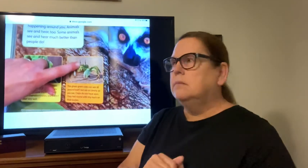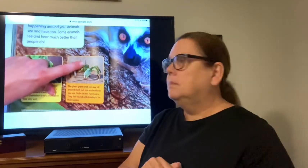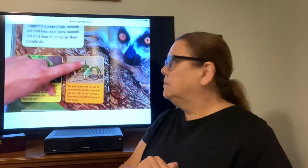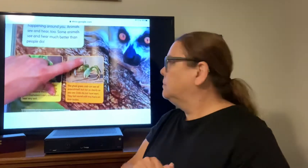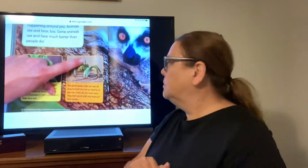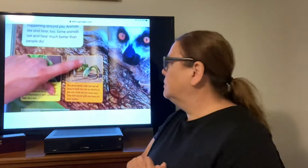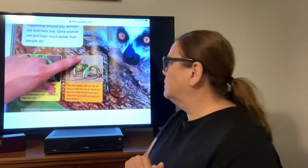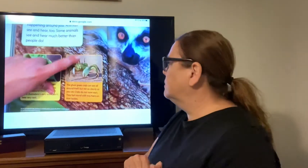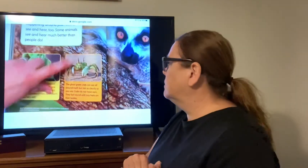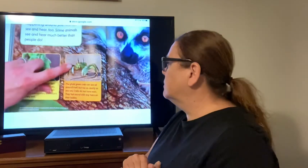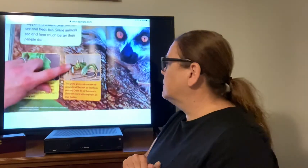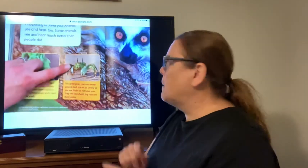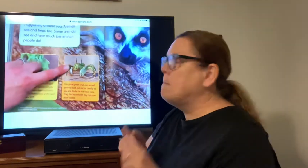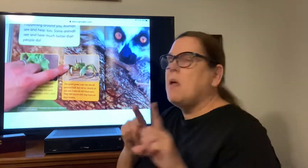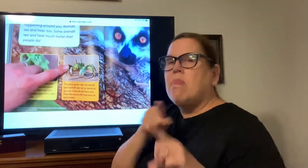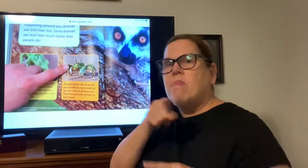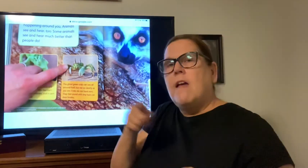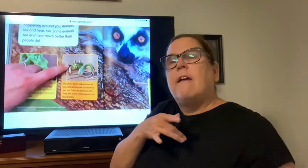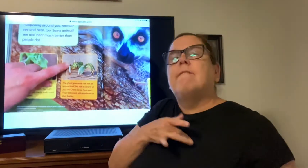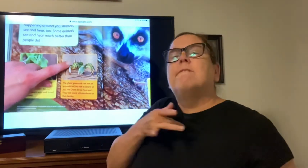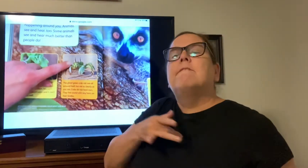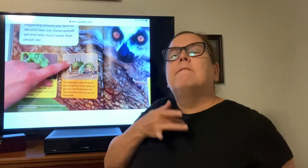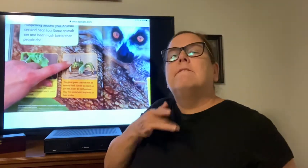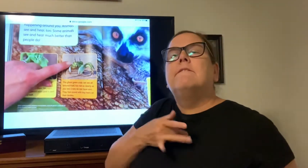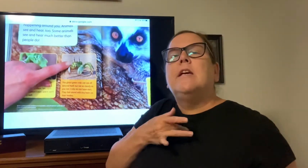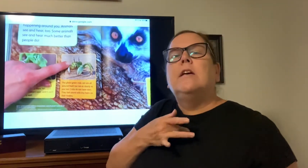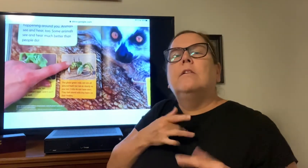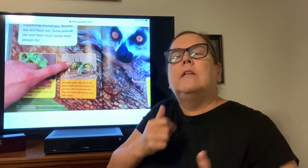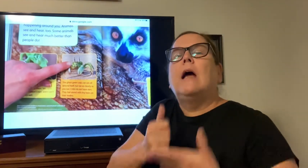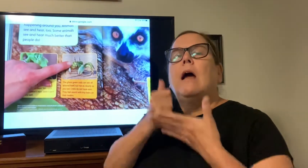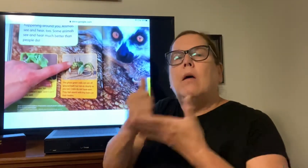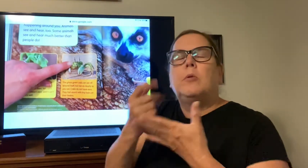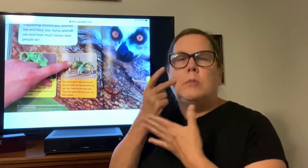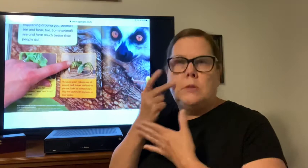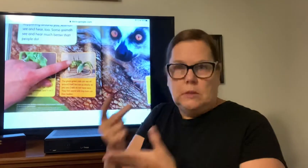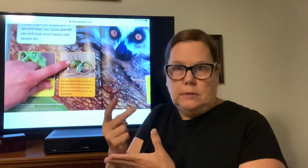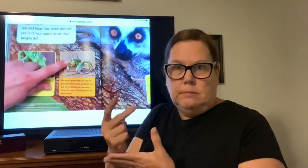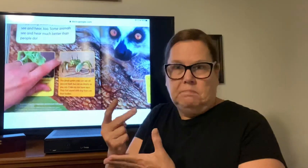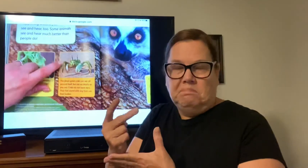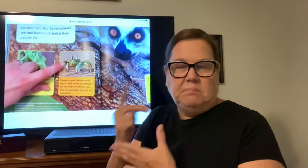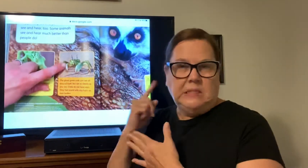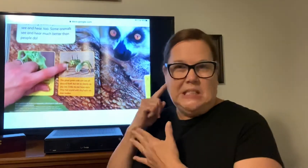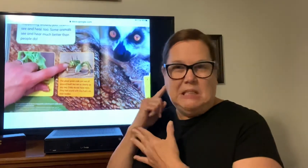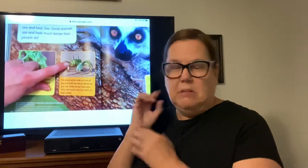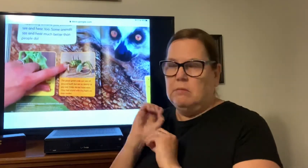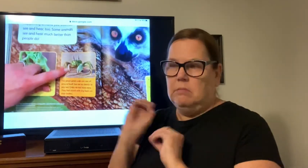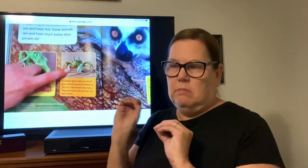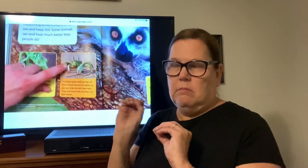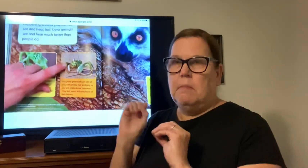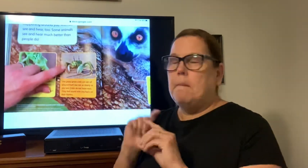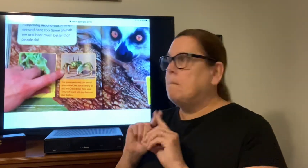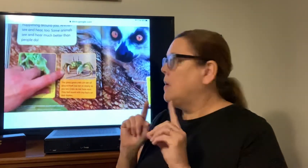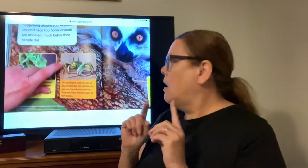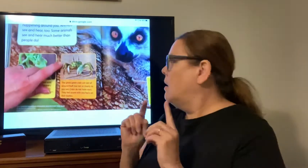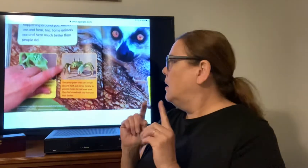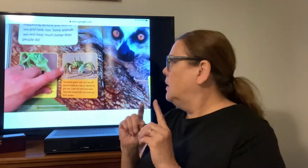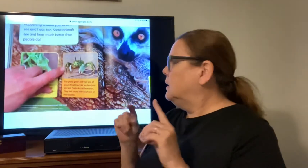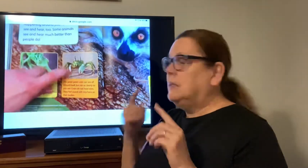up. And he has no ears. However, you notice he's got a lot of hands here,